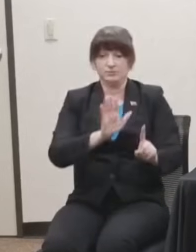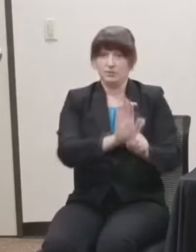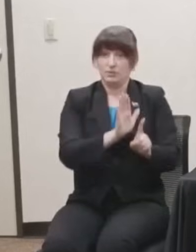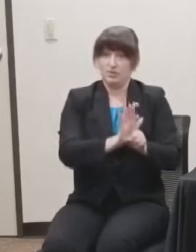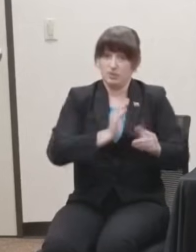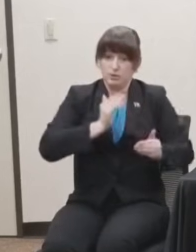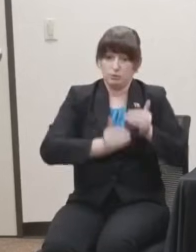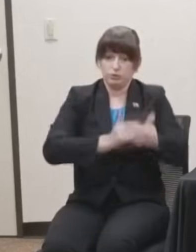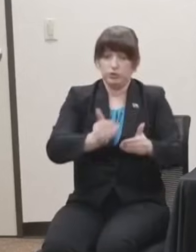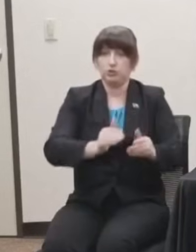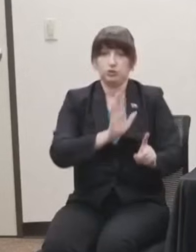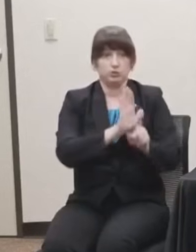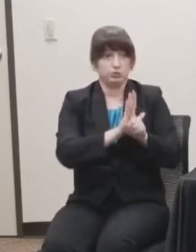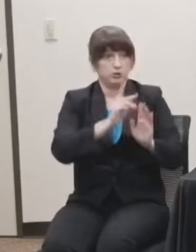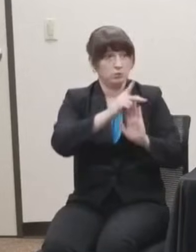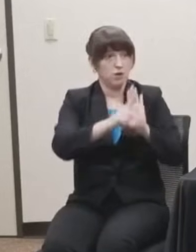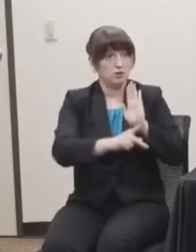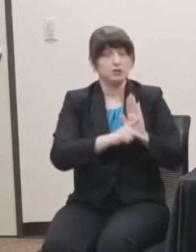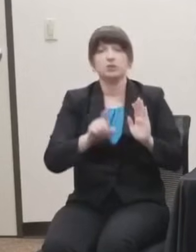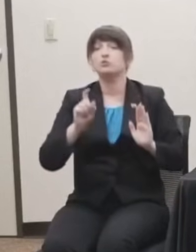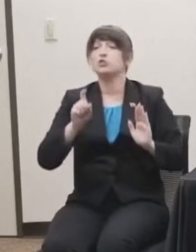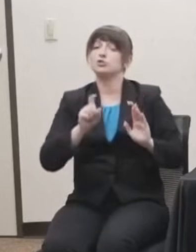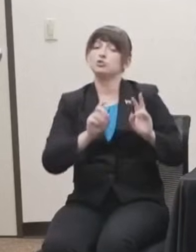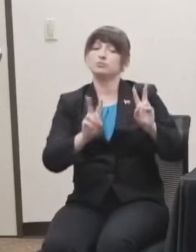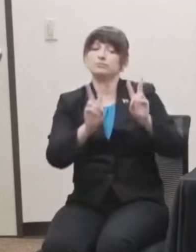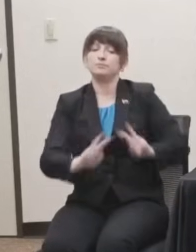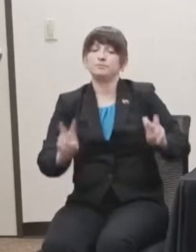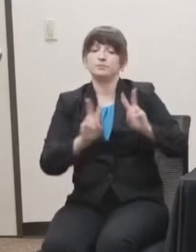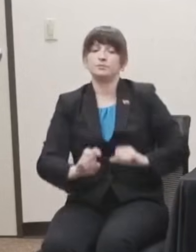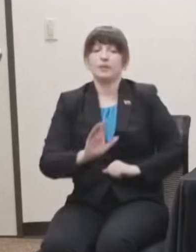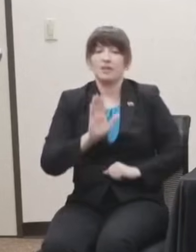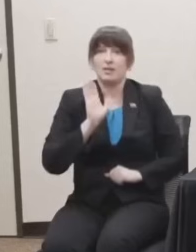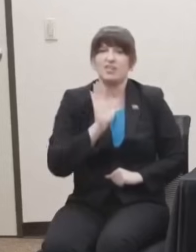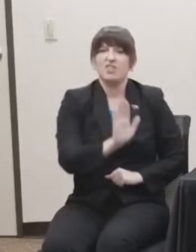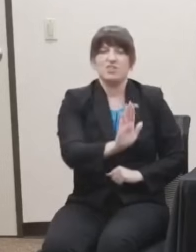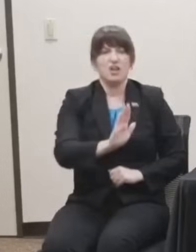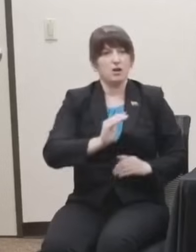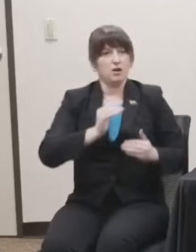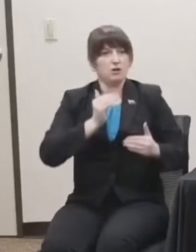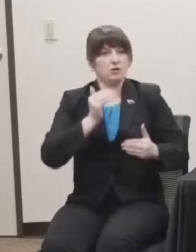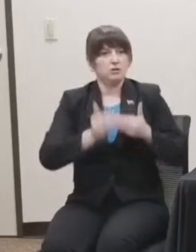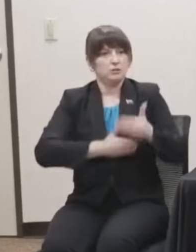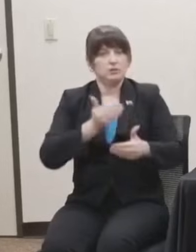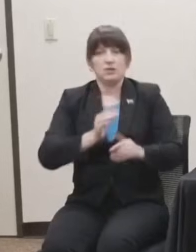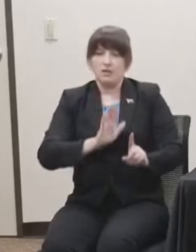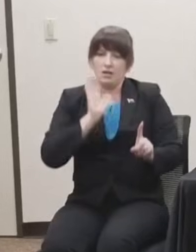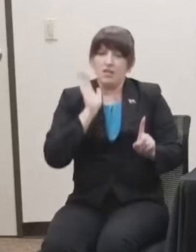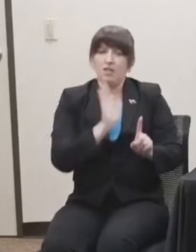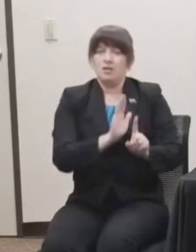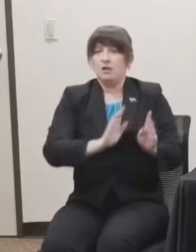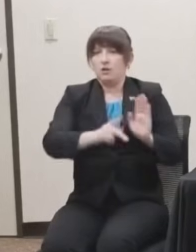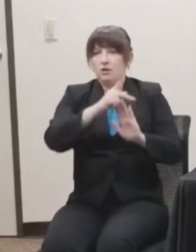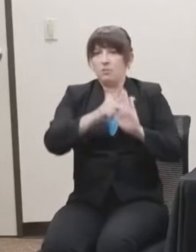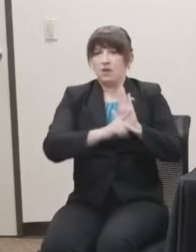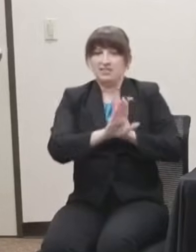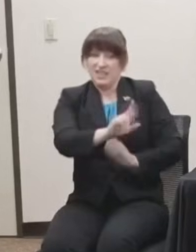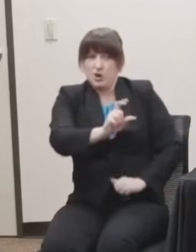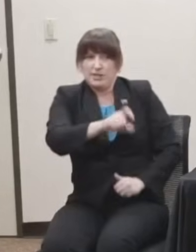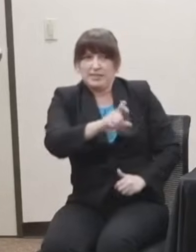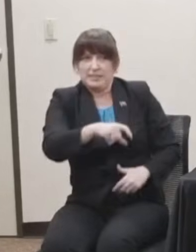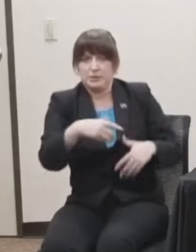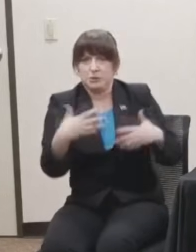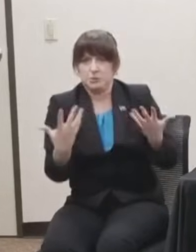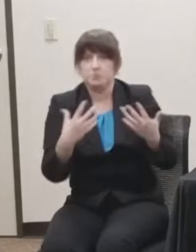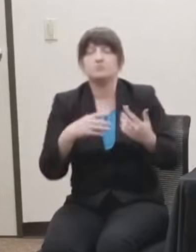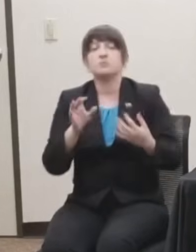what they know, how they respond, what they need. And that's why it's going to be good to have a session with all